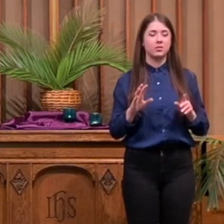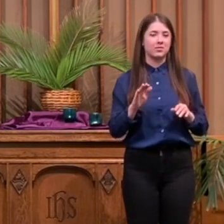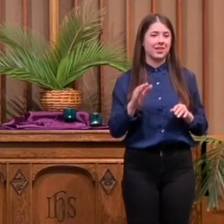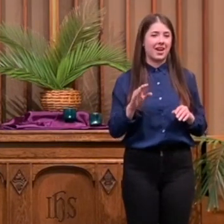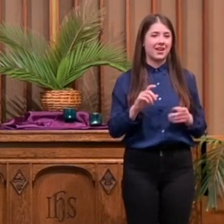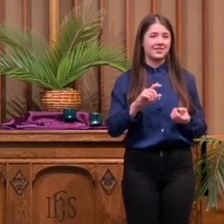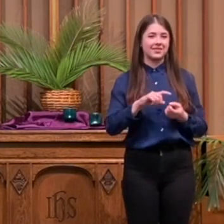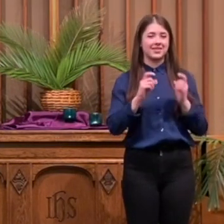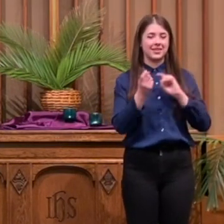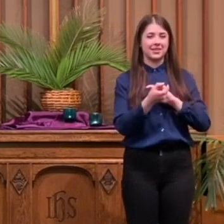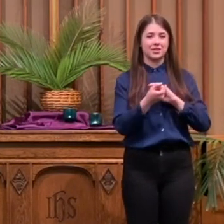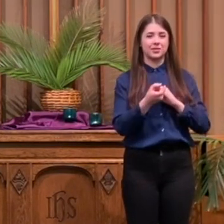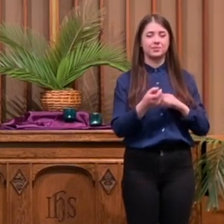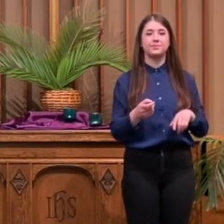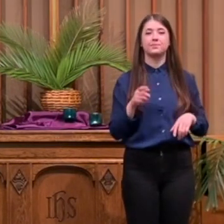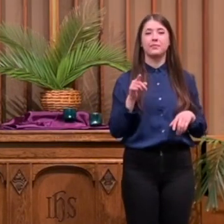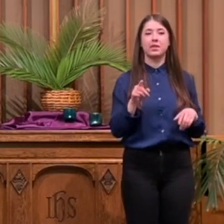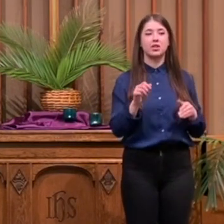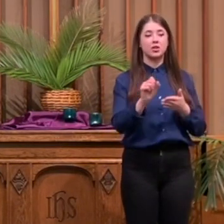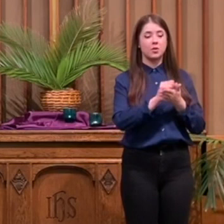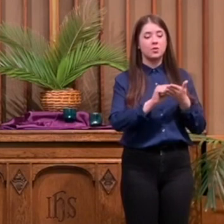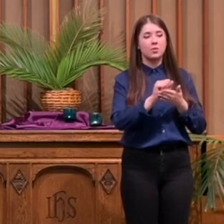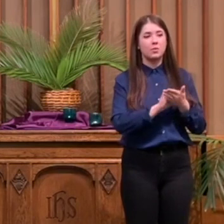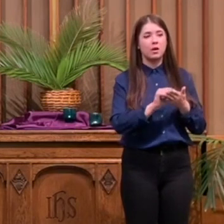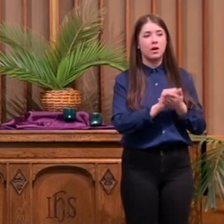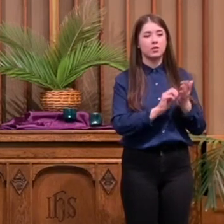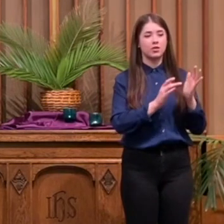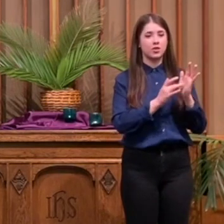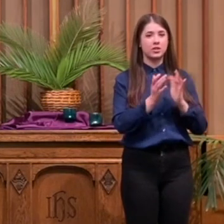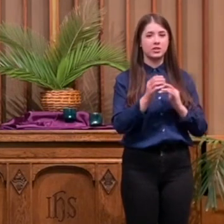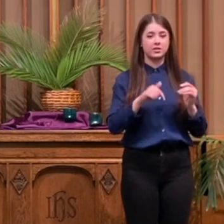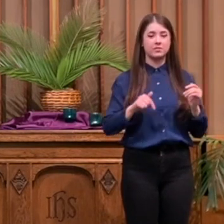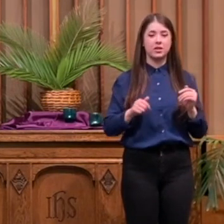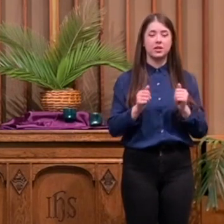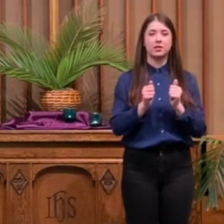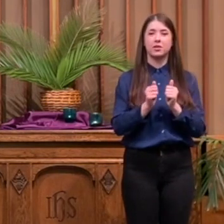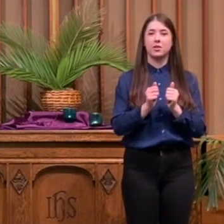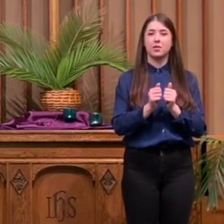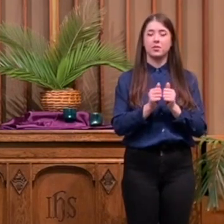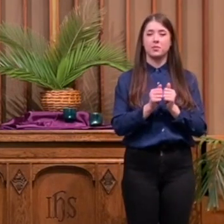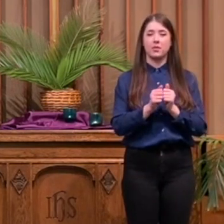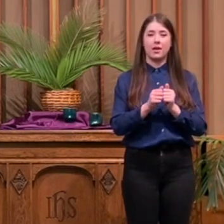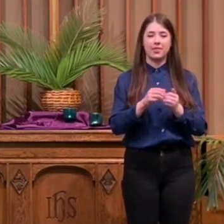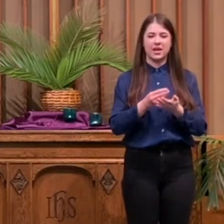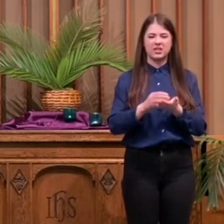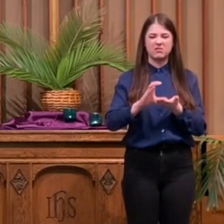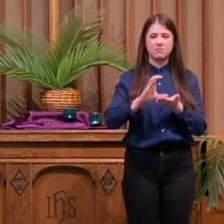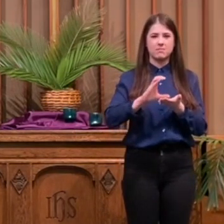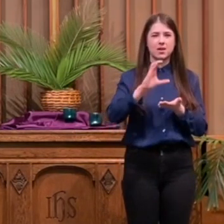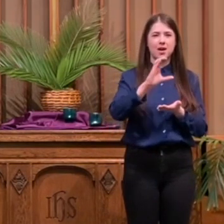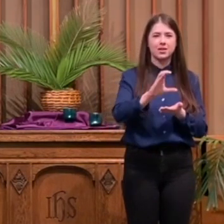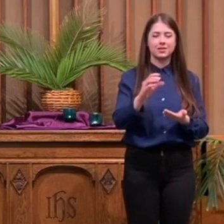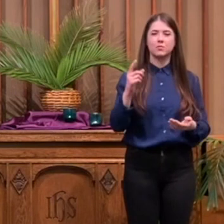Mary washed Jesus' feet with an expensive perfume, and then she wiped off his feet